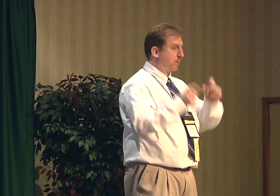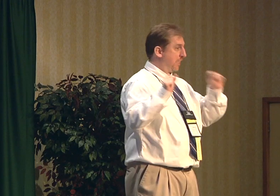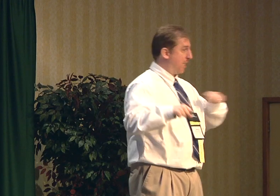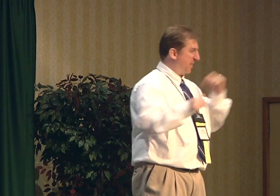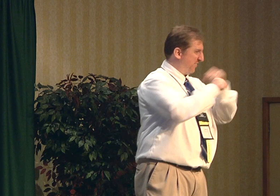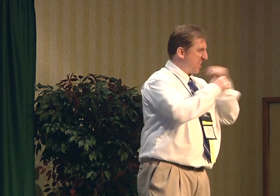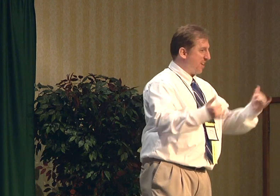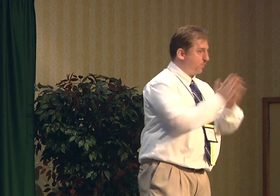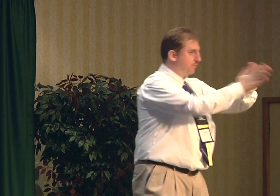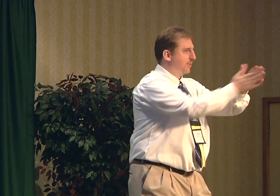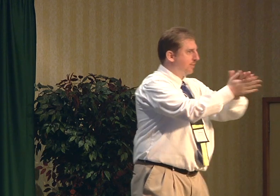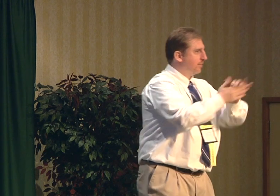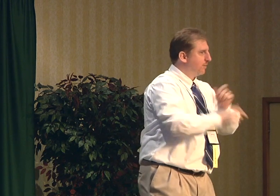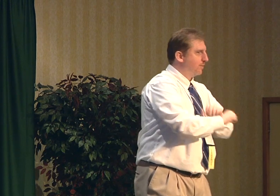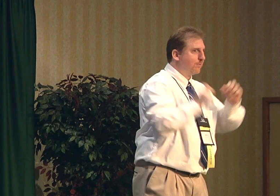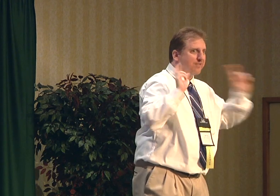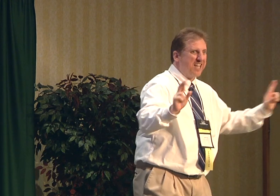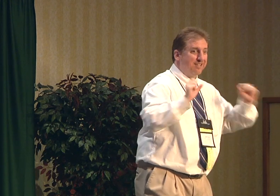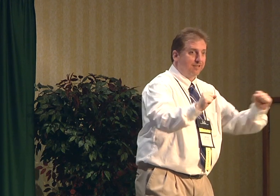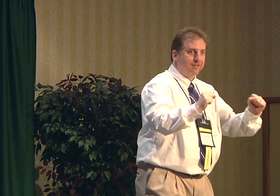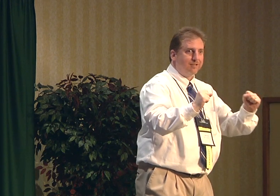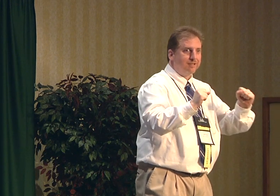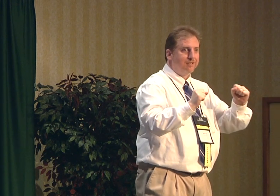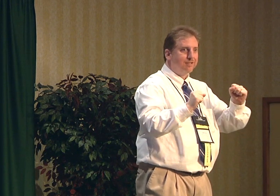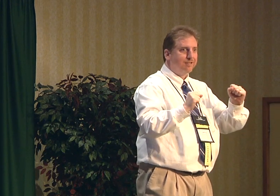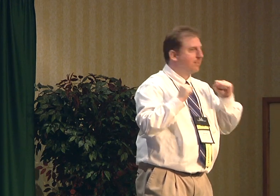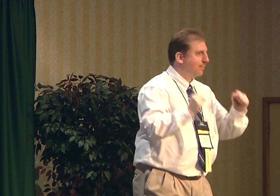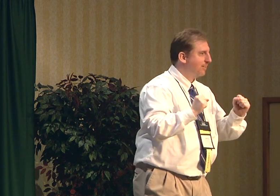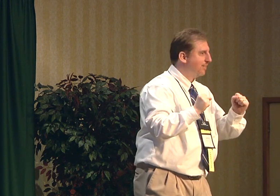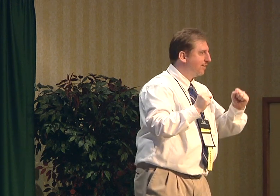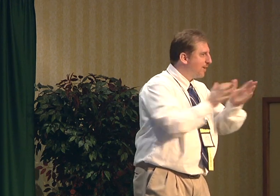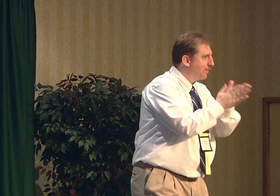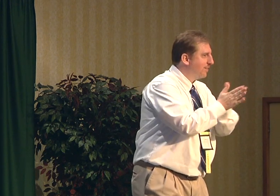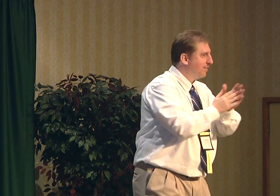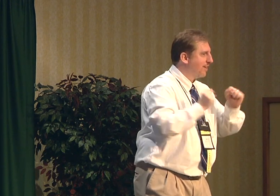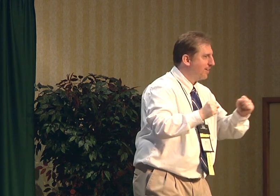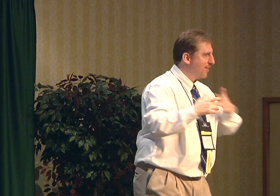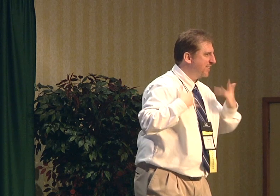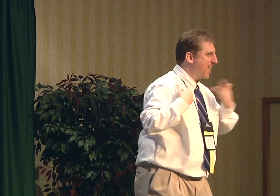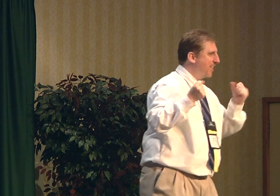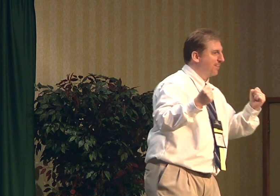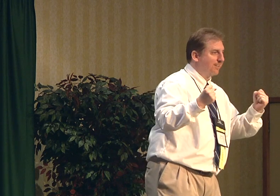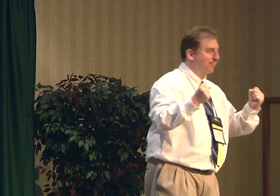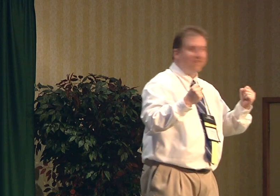So now we have the facts. Now we can fight. Okay, we're ready. Right? Are you ready? Are you ready too? Are you excited?